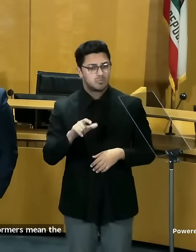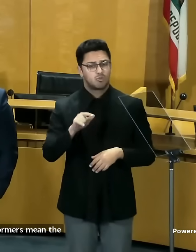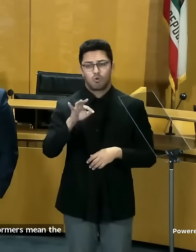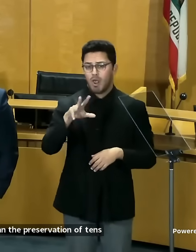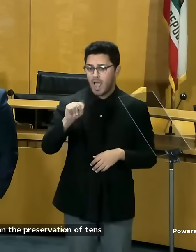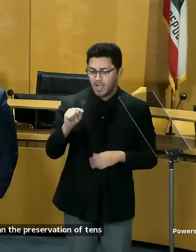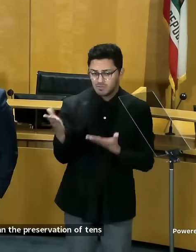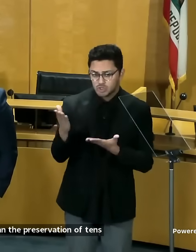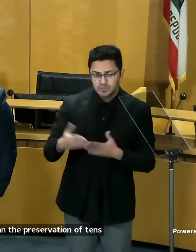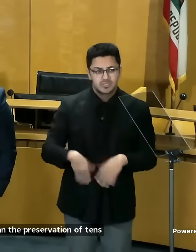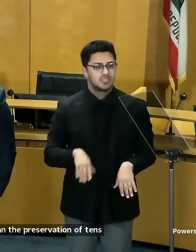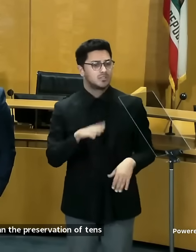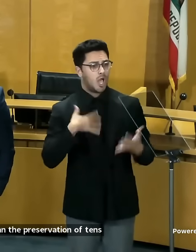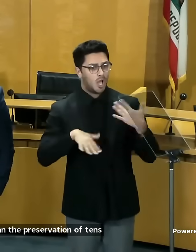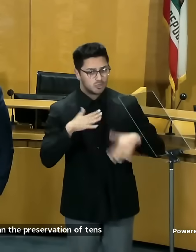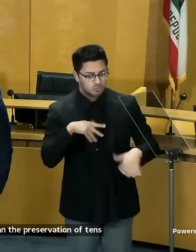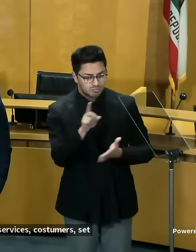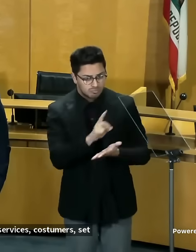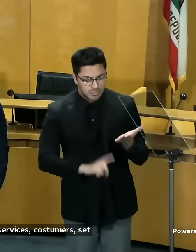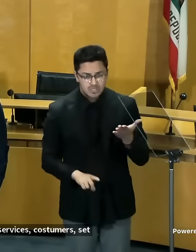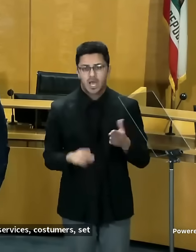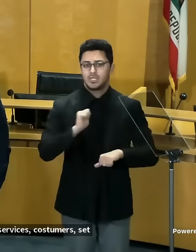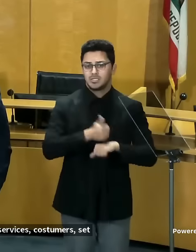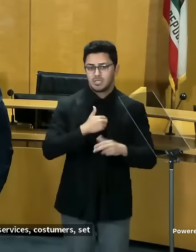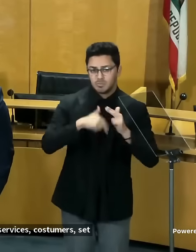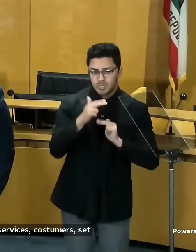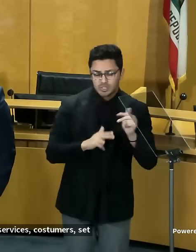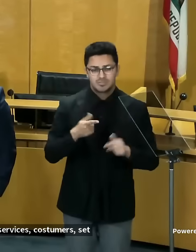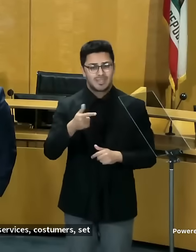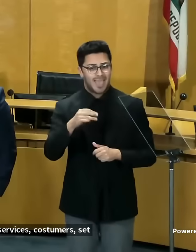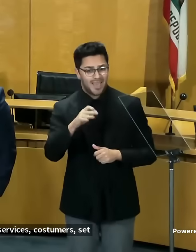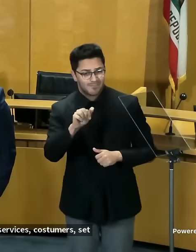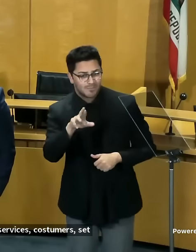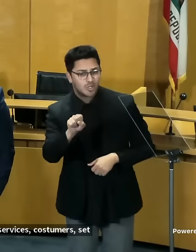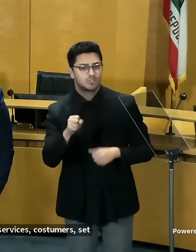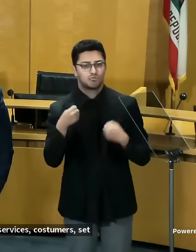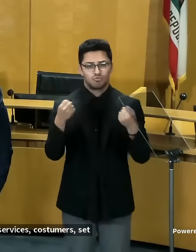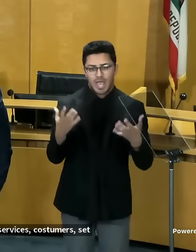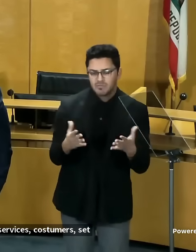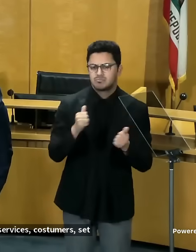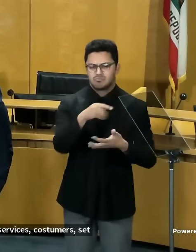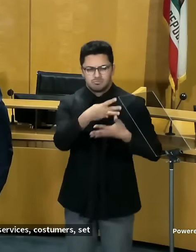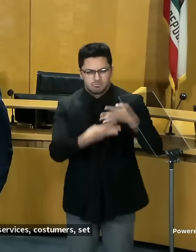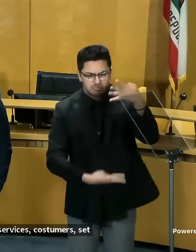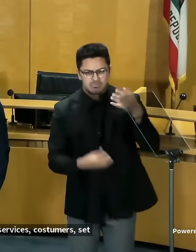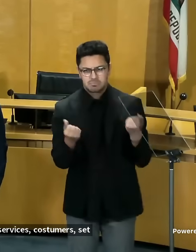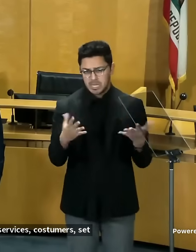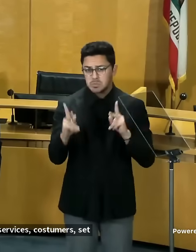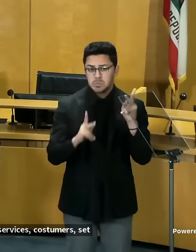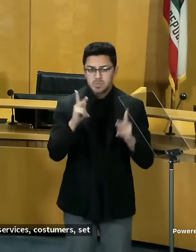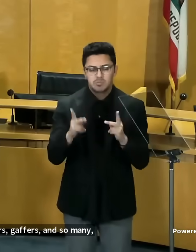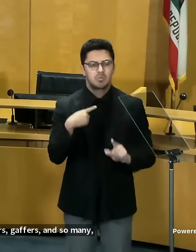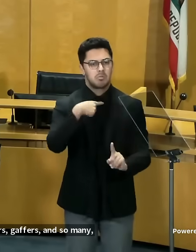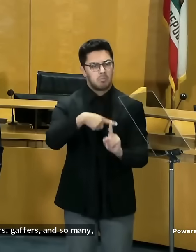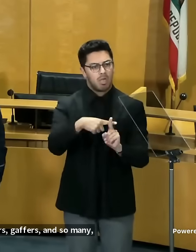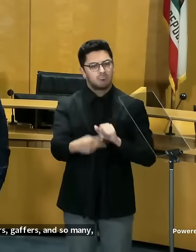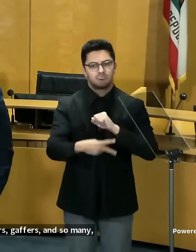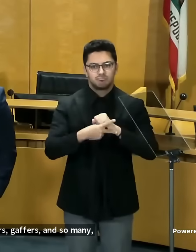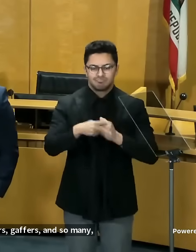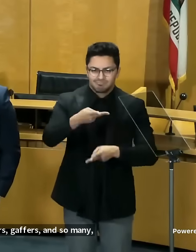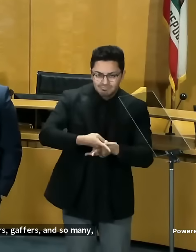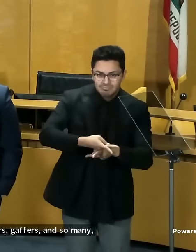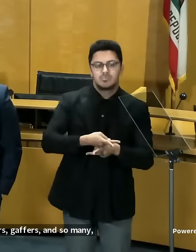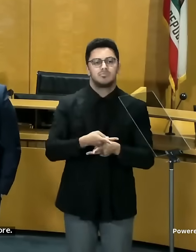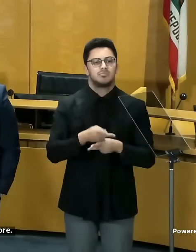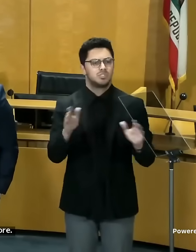services, costumers, set builders, camera crews, drivers, gaffers, and so many, many more, as well as the preservation of countless